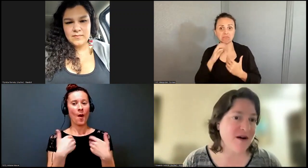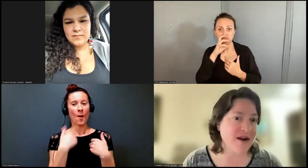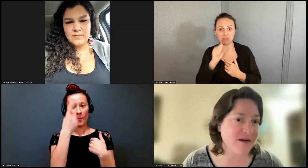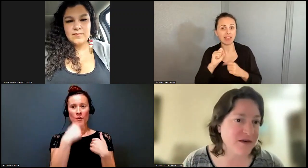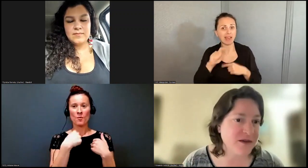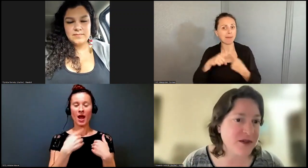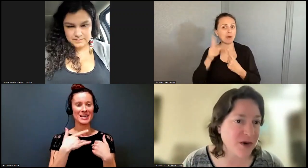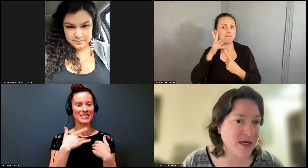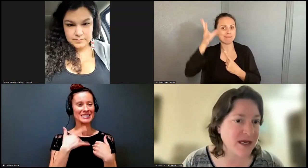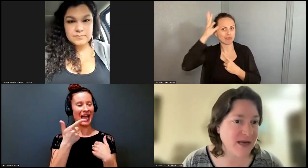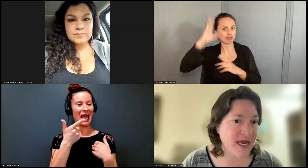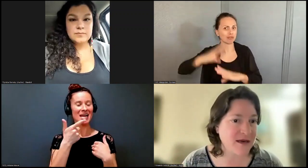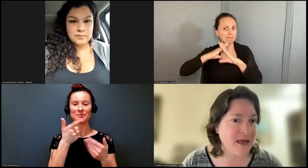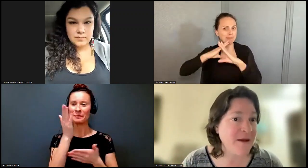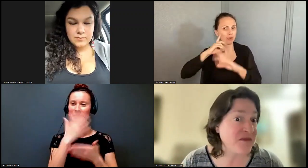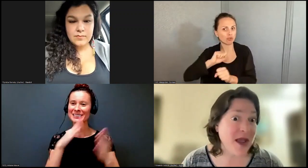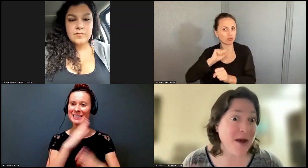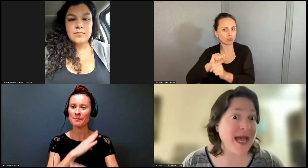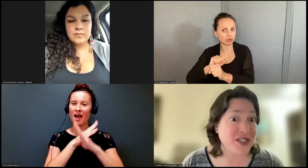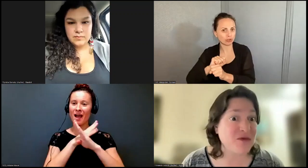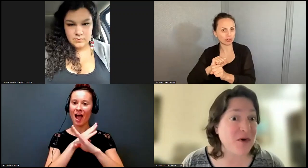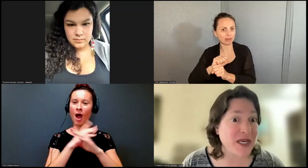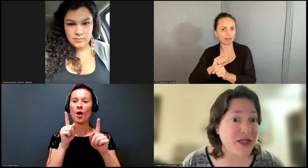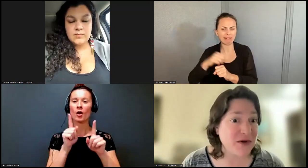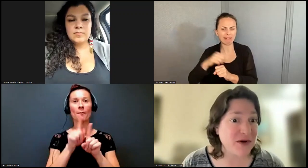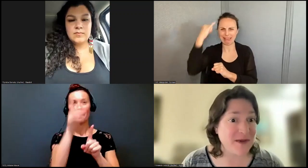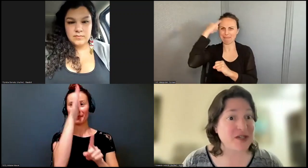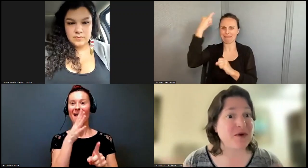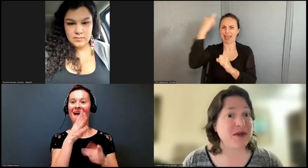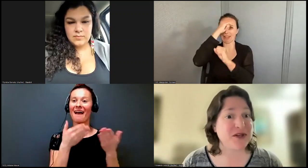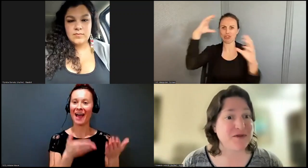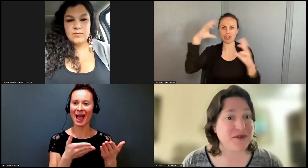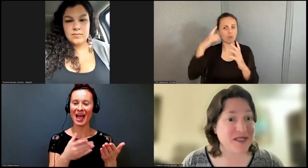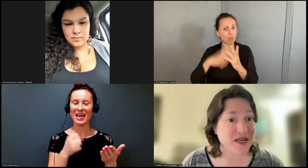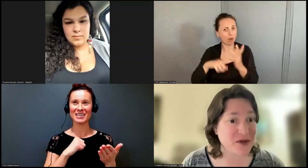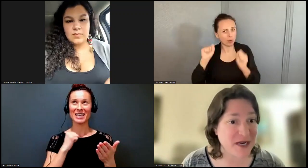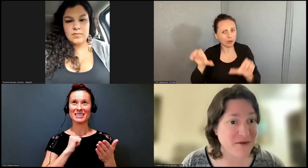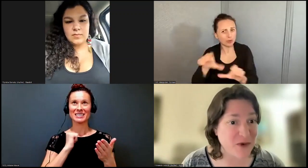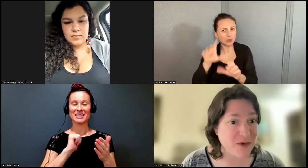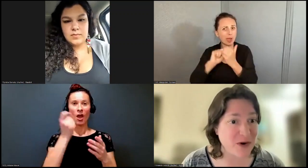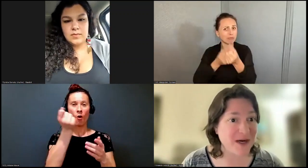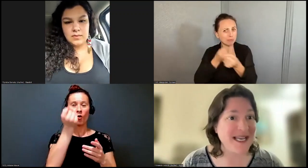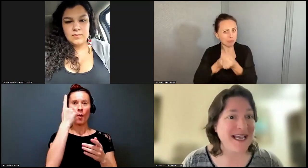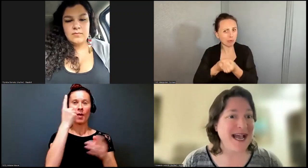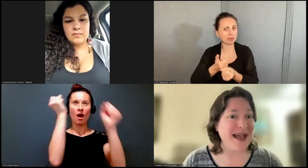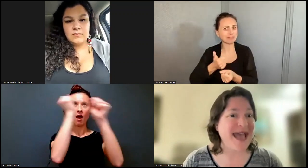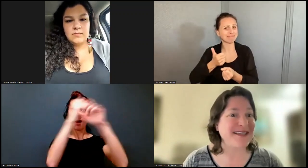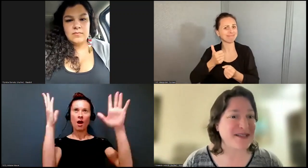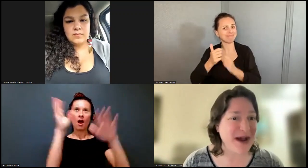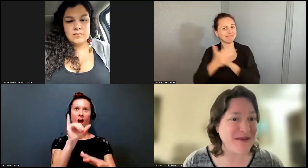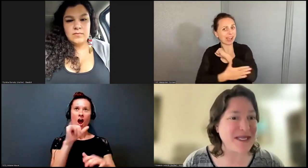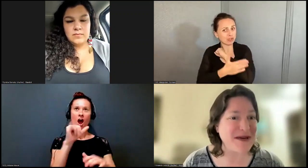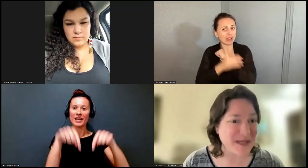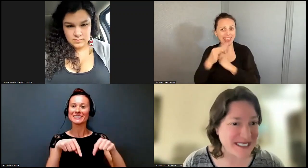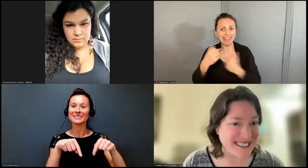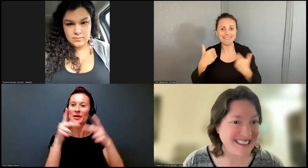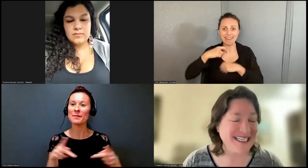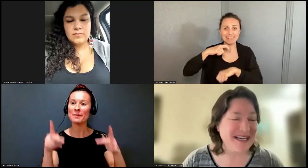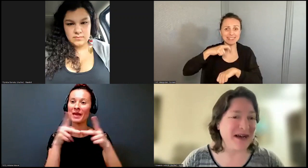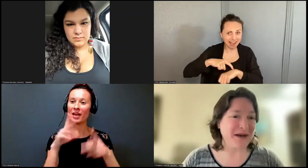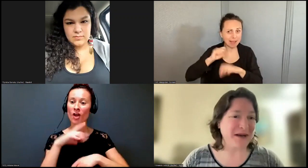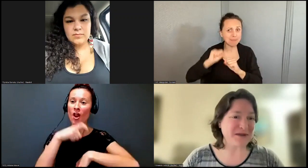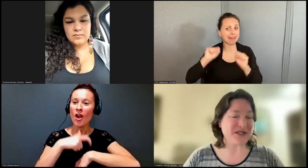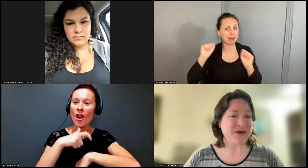parental barrier to work and imagine what we could do and imagine what we could do for this country if we had the time and the